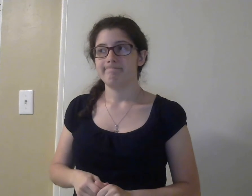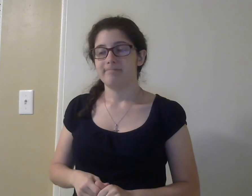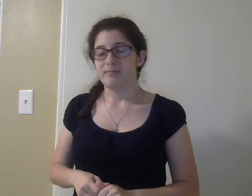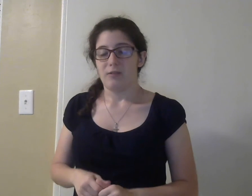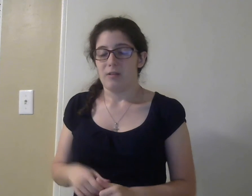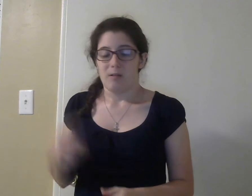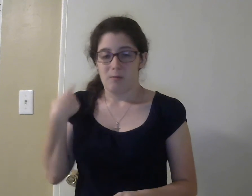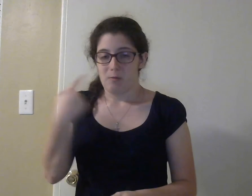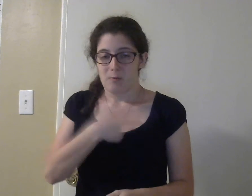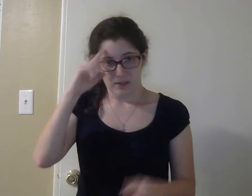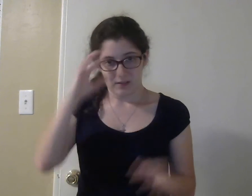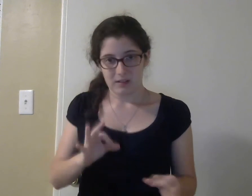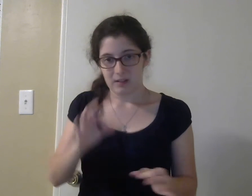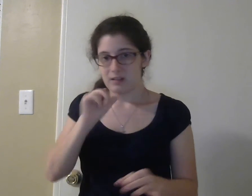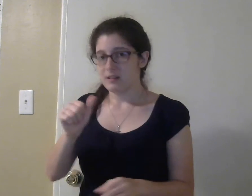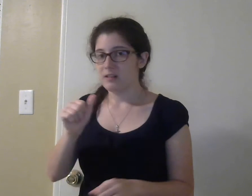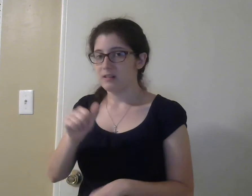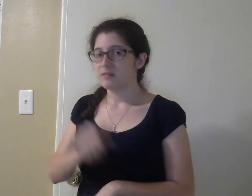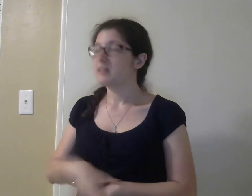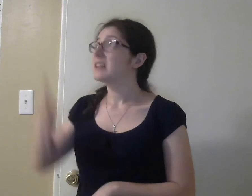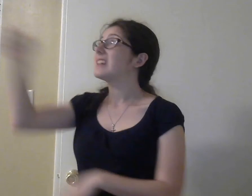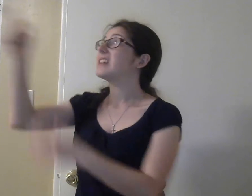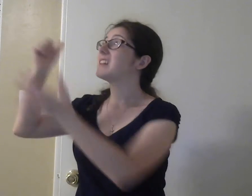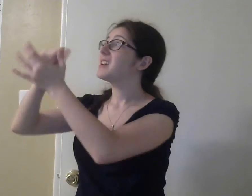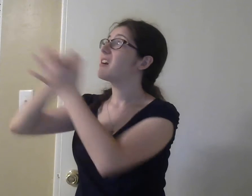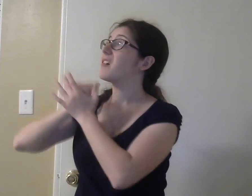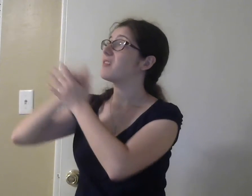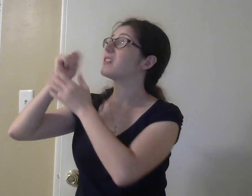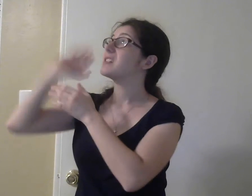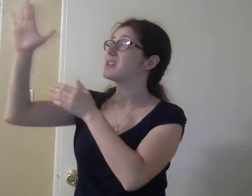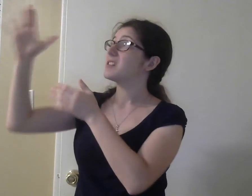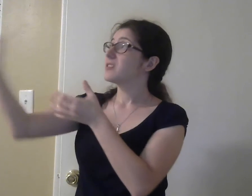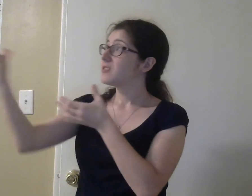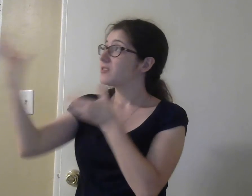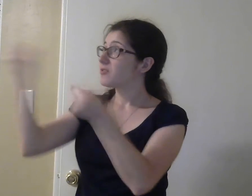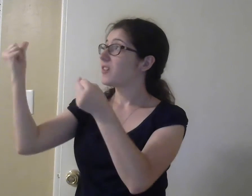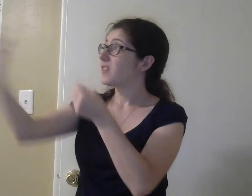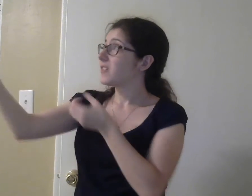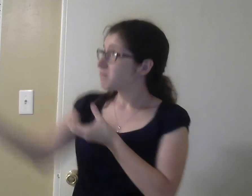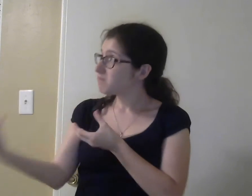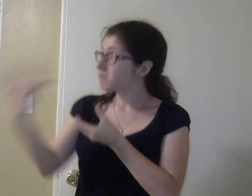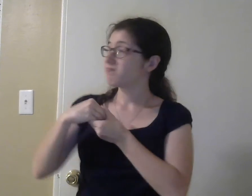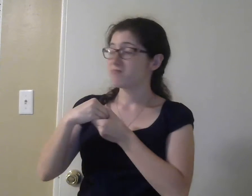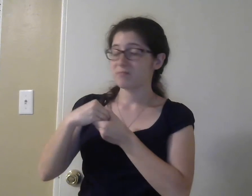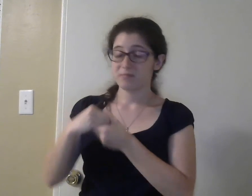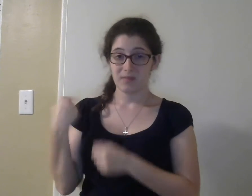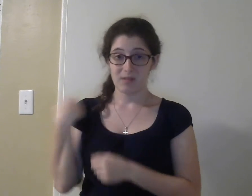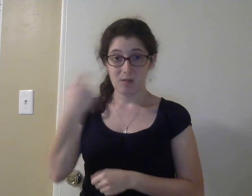That's the main thing here. Pray that you will not be like Peter, who boldly said, I'll never deny you, and then he